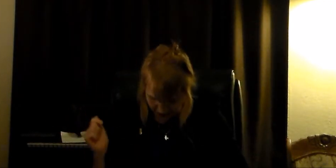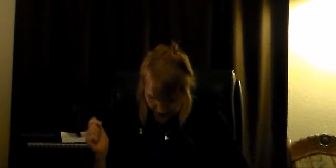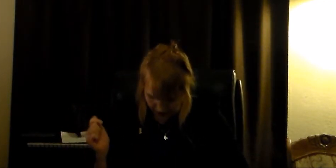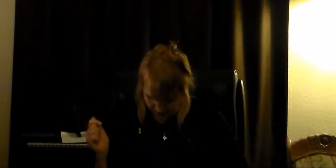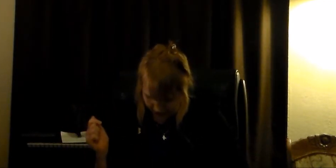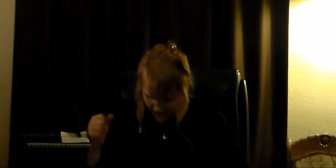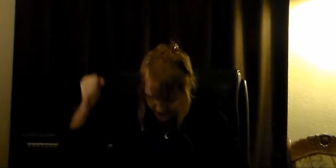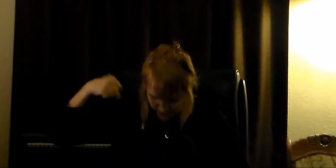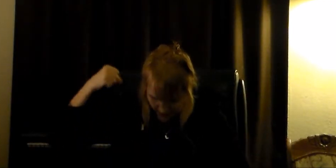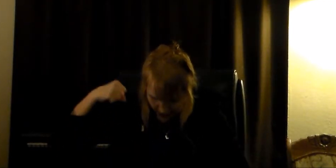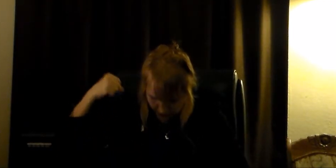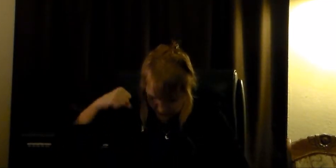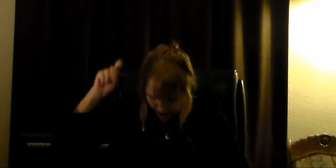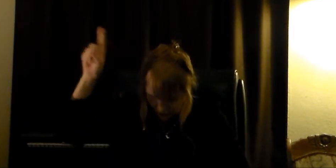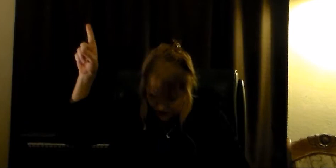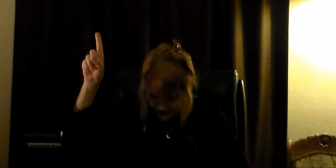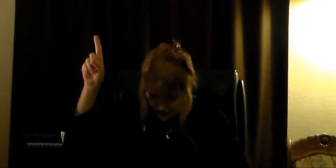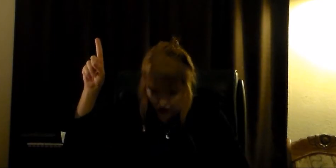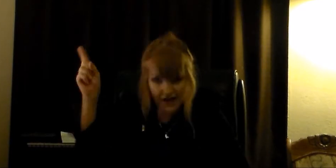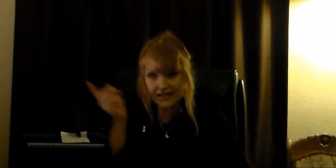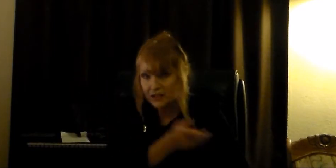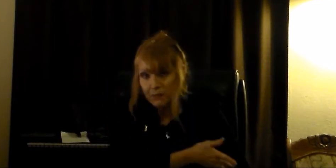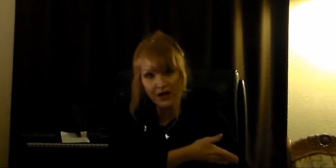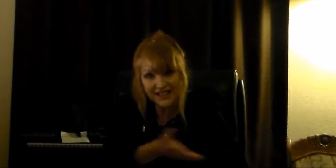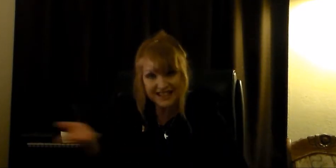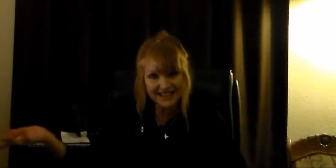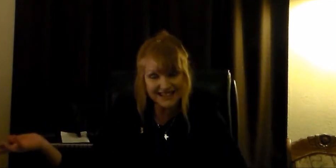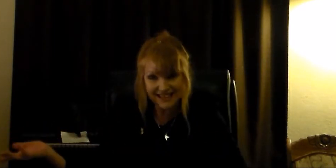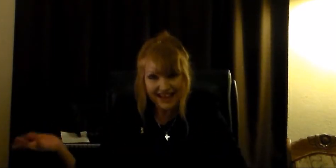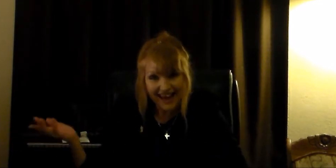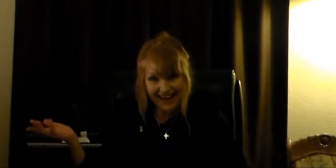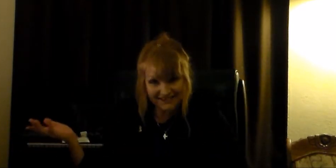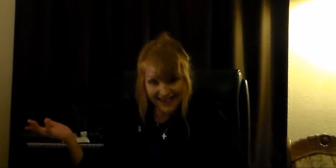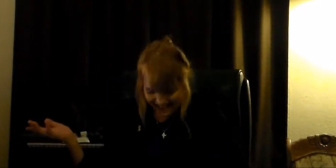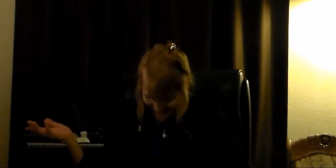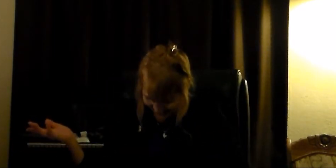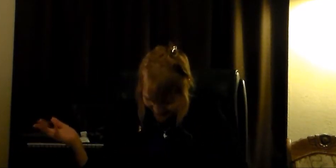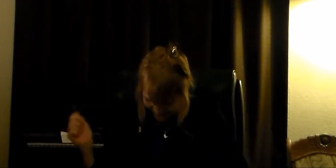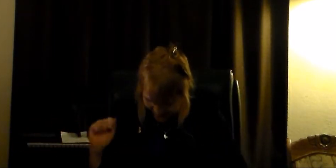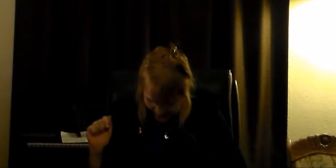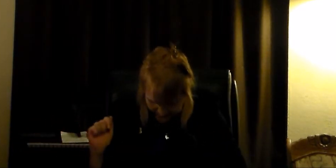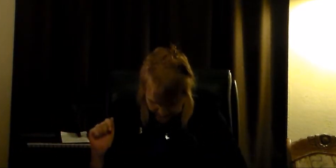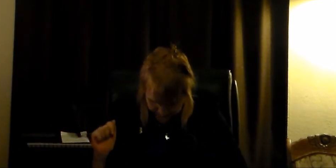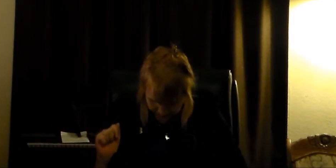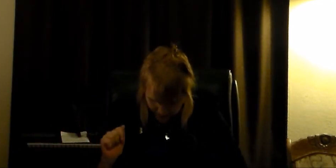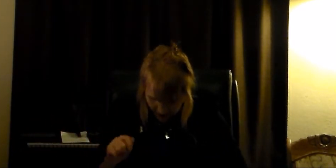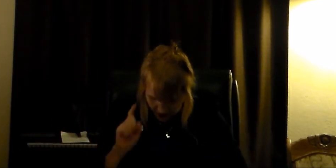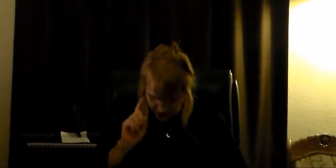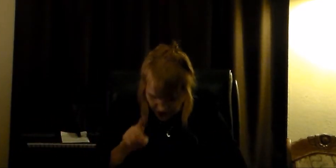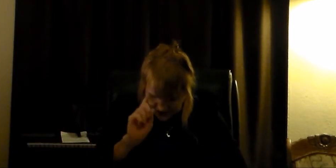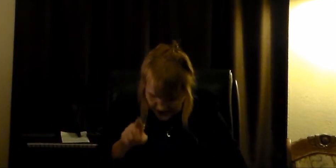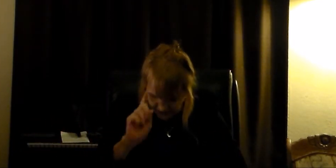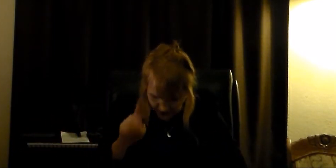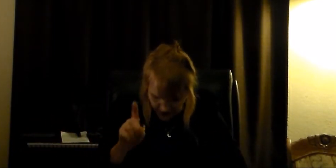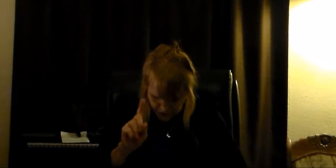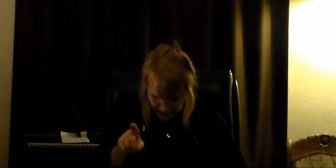spirit, amen, and the power of our Lord Jesus Christ is present. Amen, that's right. So that the sinful nature may